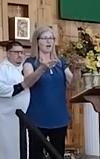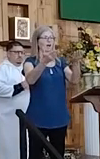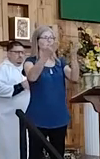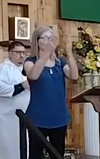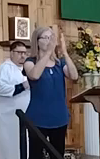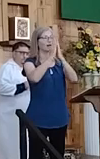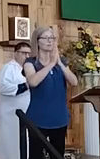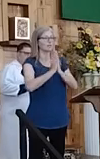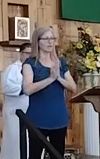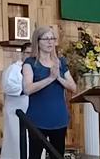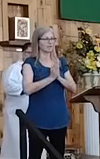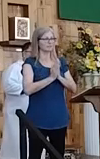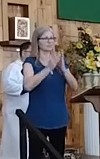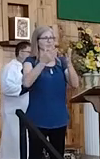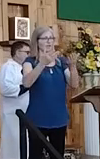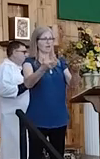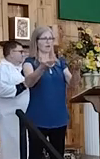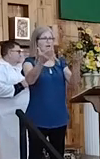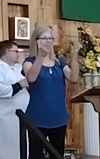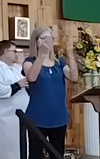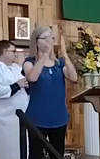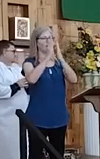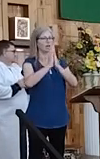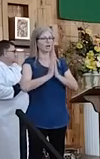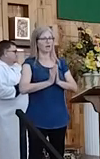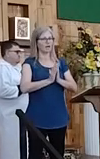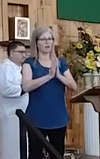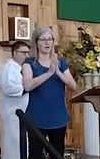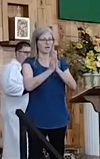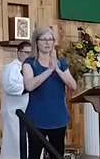Amen. Amen.